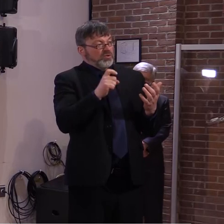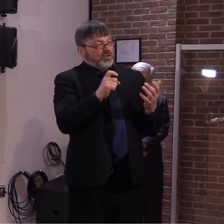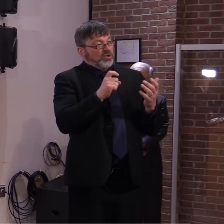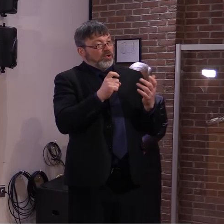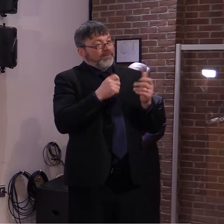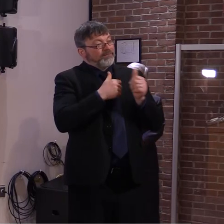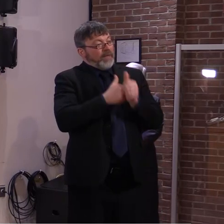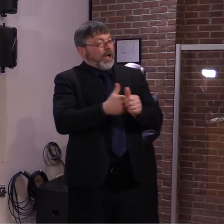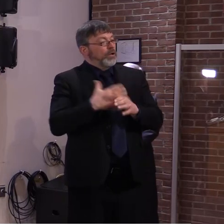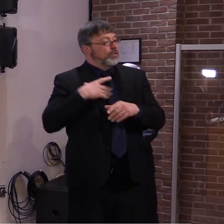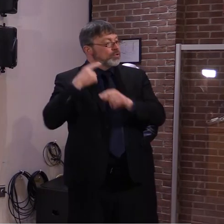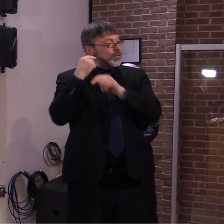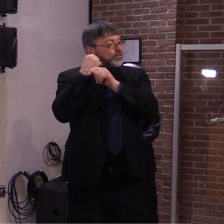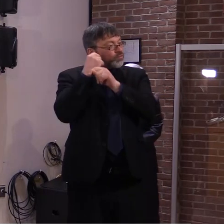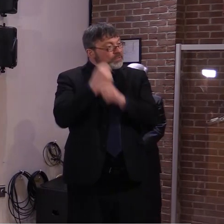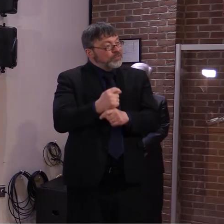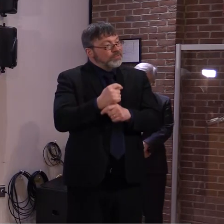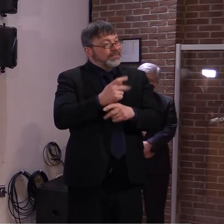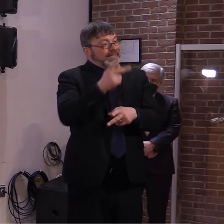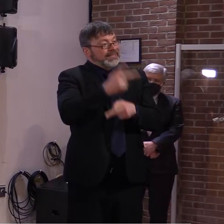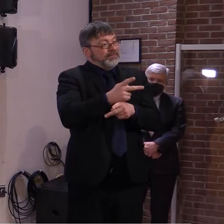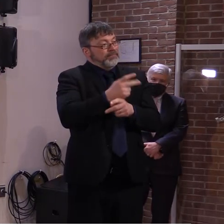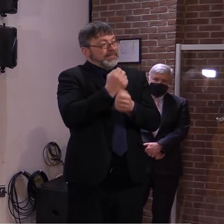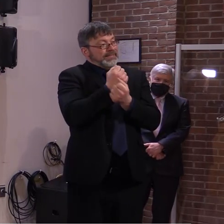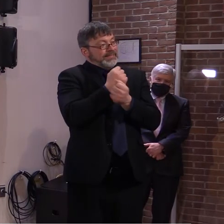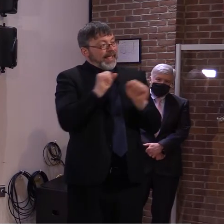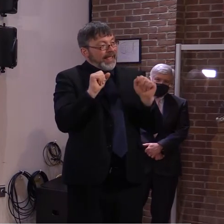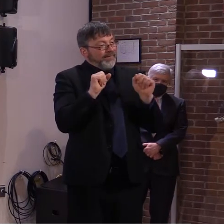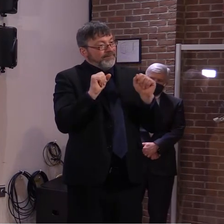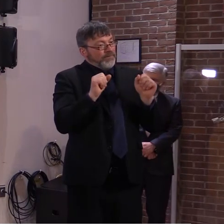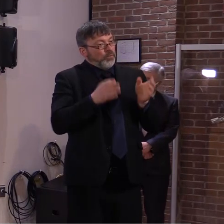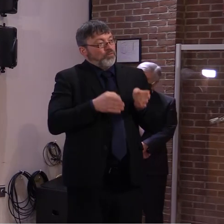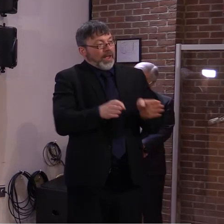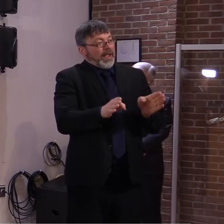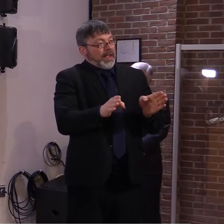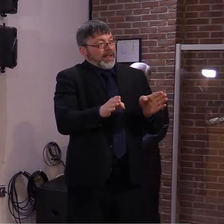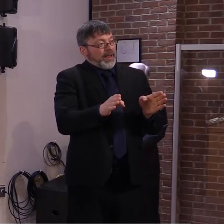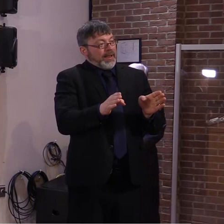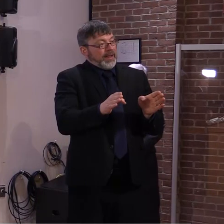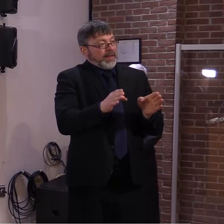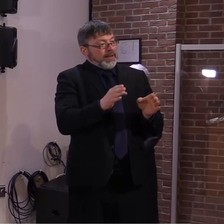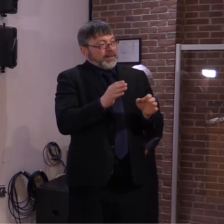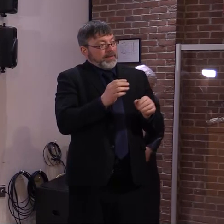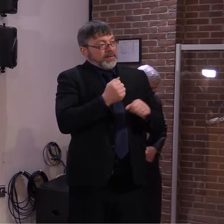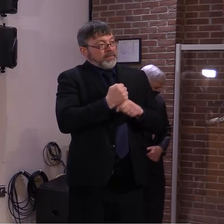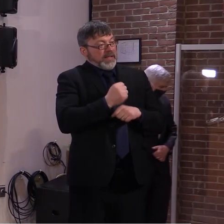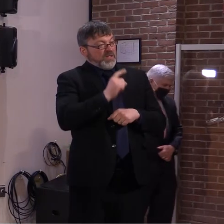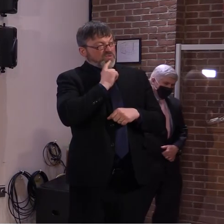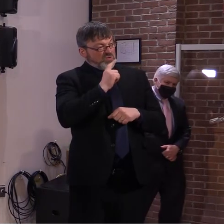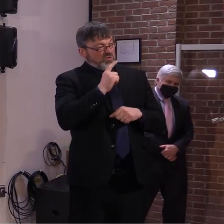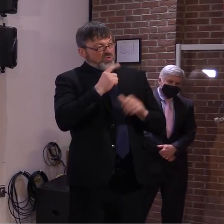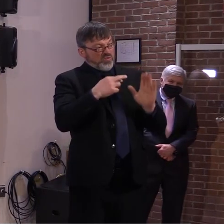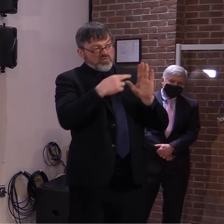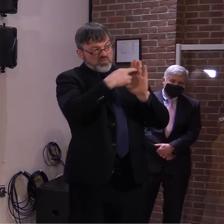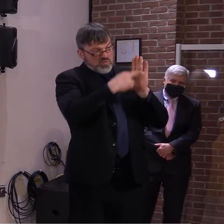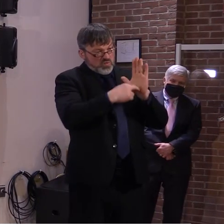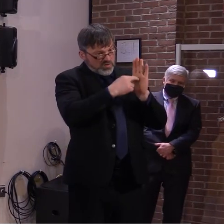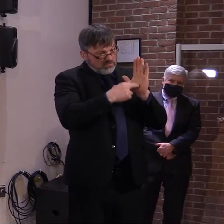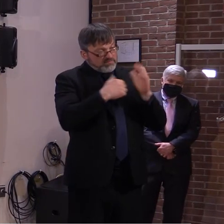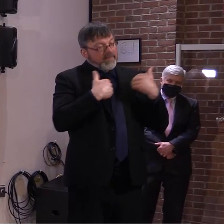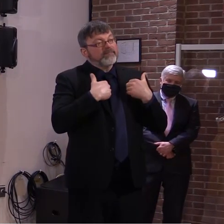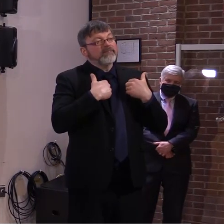so in a safe manner, and make sure that we adhere to all the guidelines within the program.